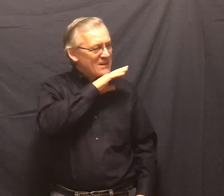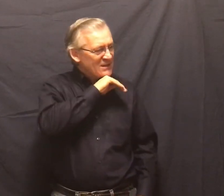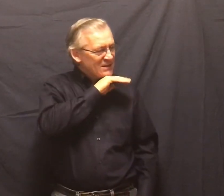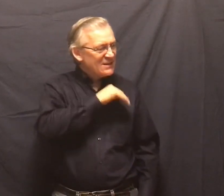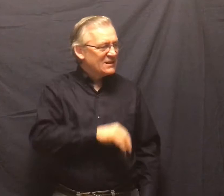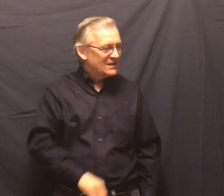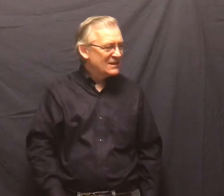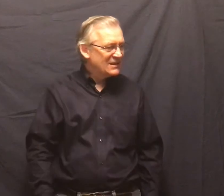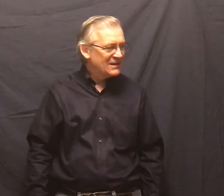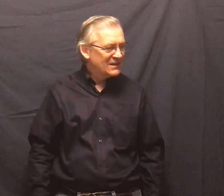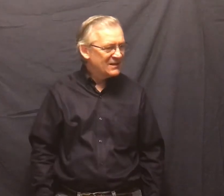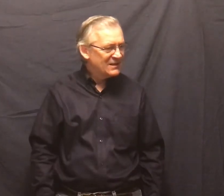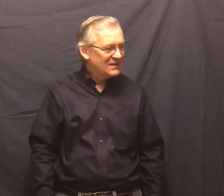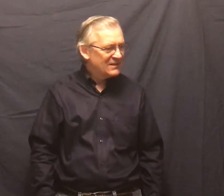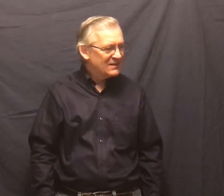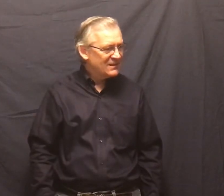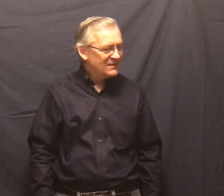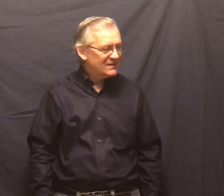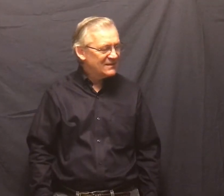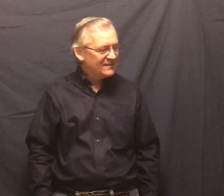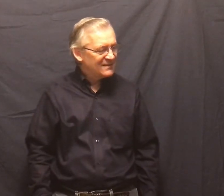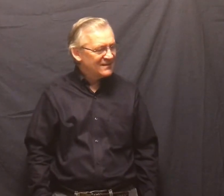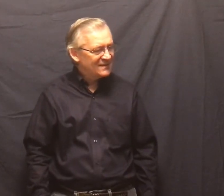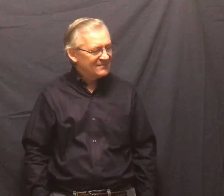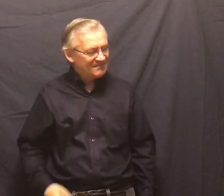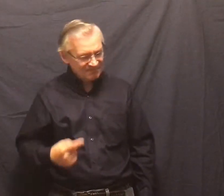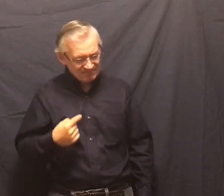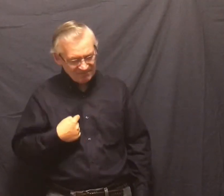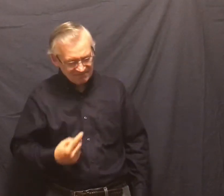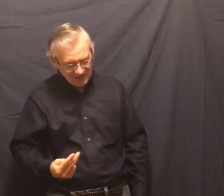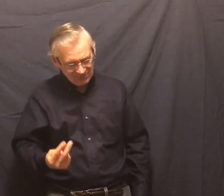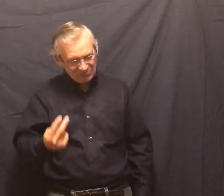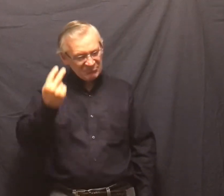I could build a smokehouse like the one Grandpa had.